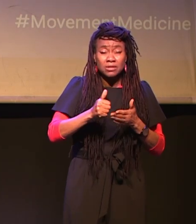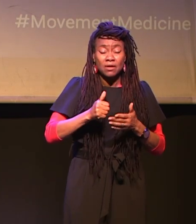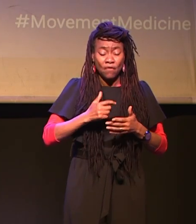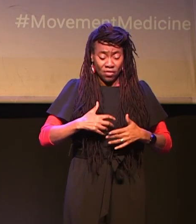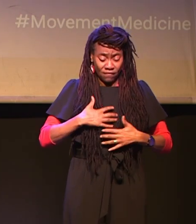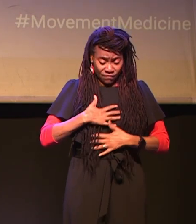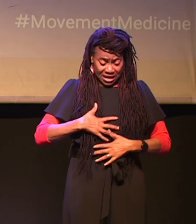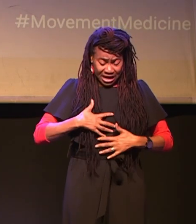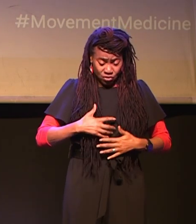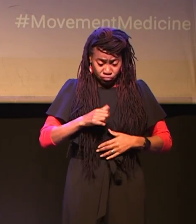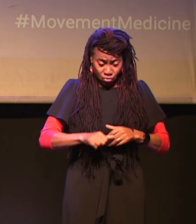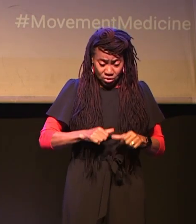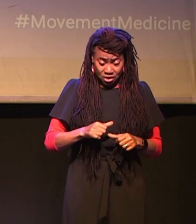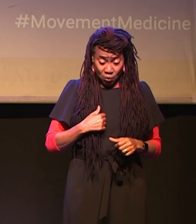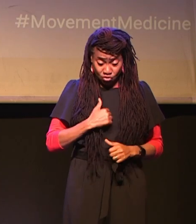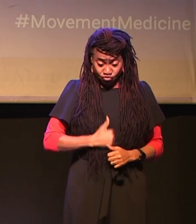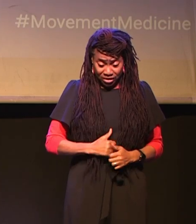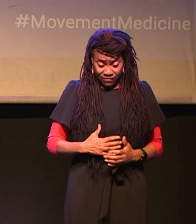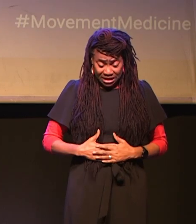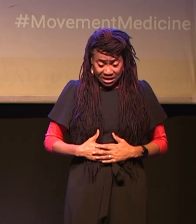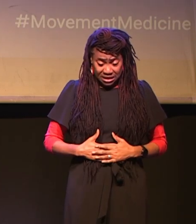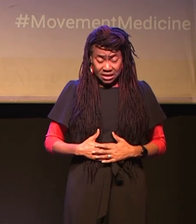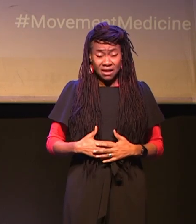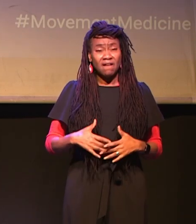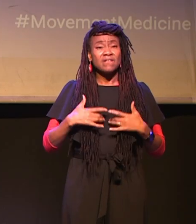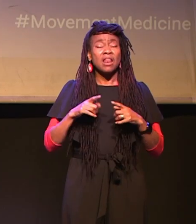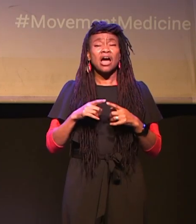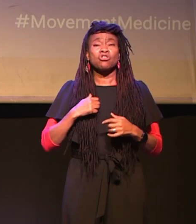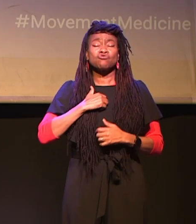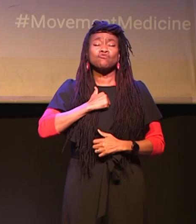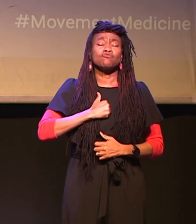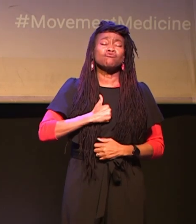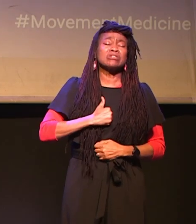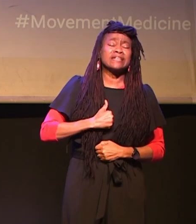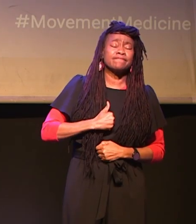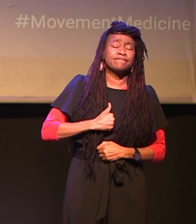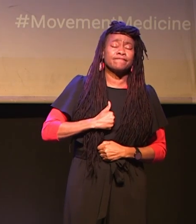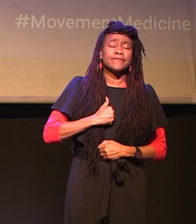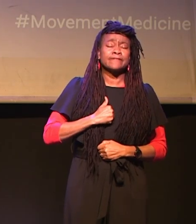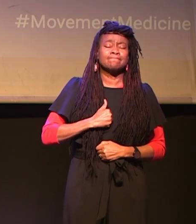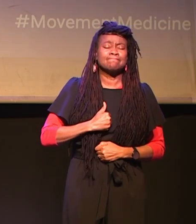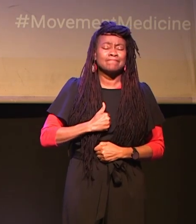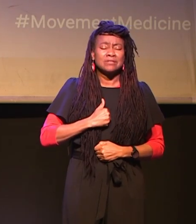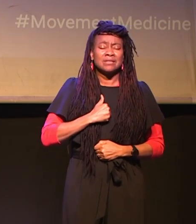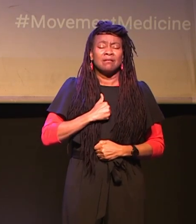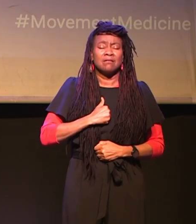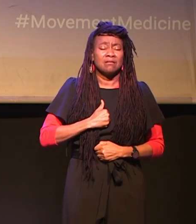we're grieving, and it feels like a grief that is too big to